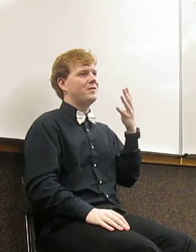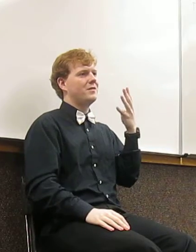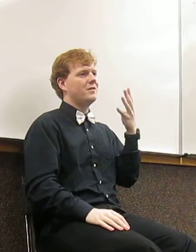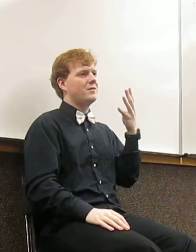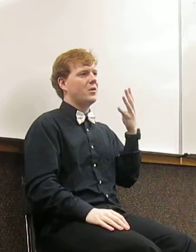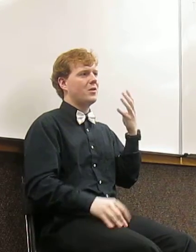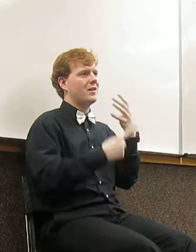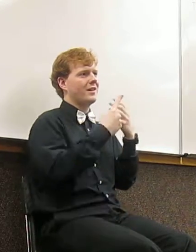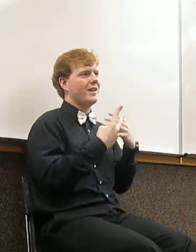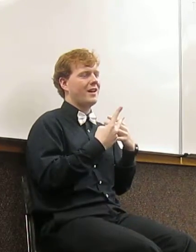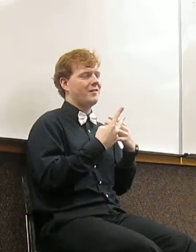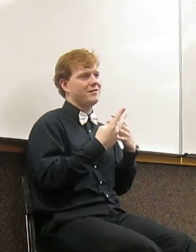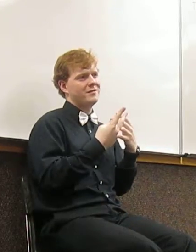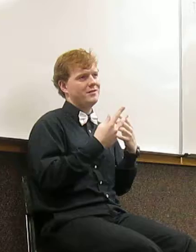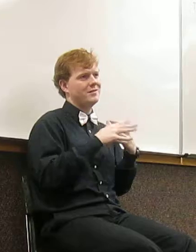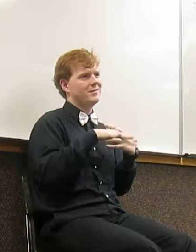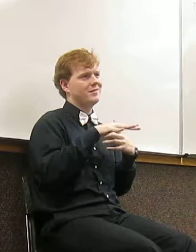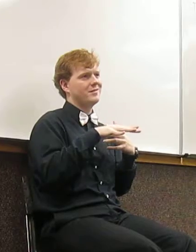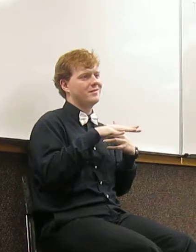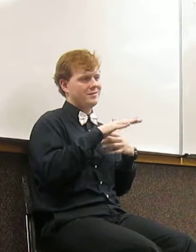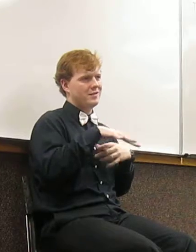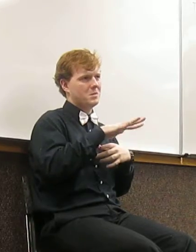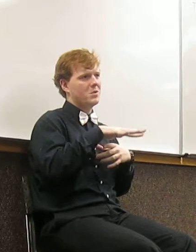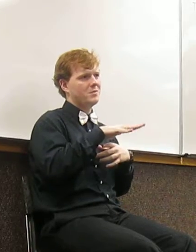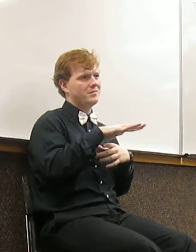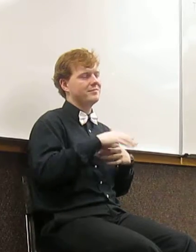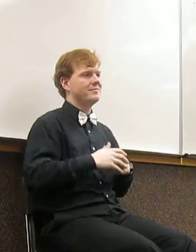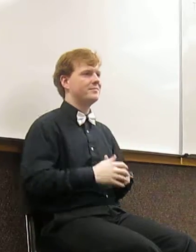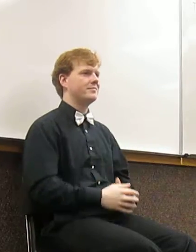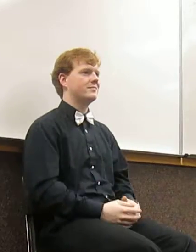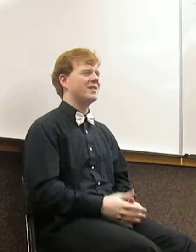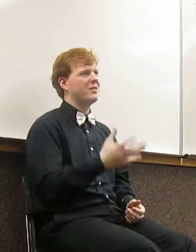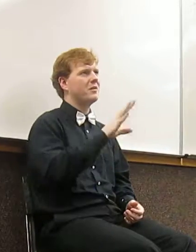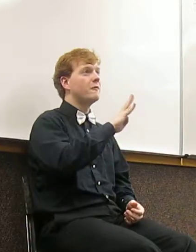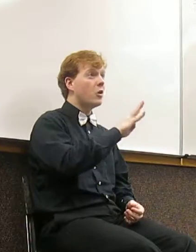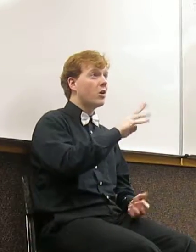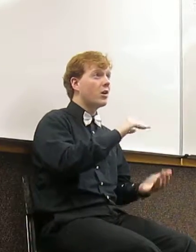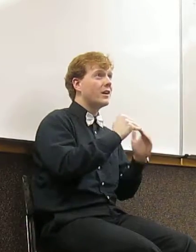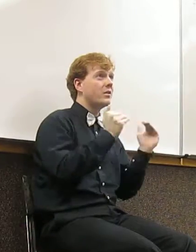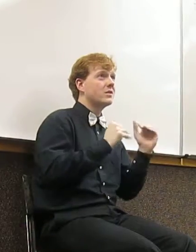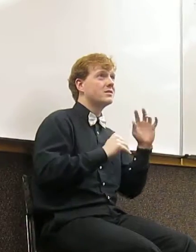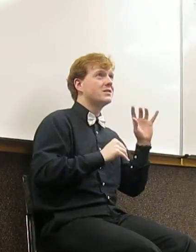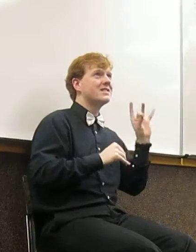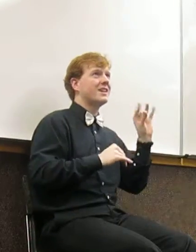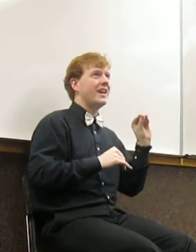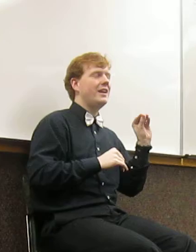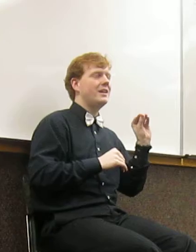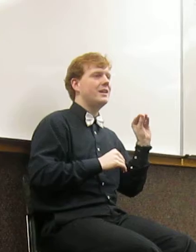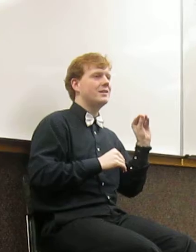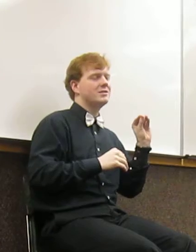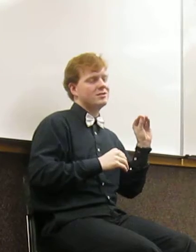that's okay. So 20 ounces, I'd have to drink 4 of these. I'd get to 80 ounces, where I was only supposed to get to 25 or